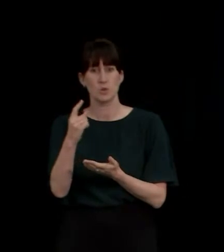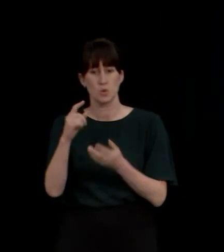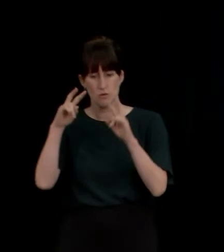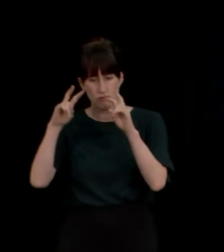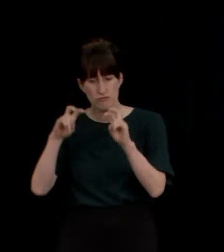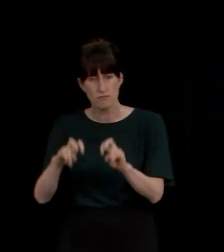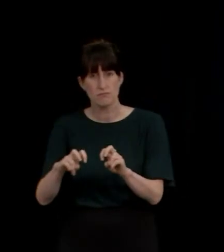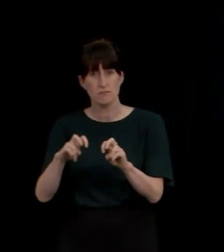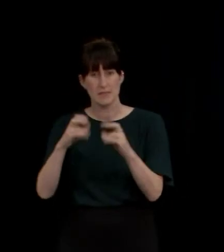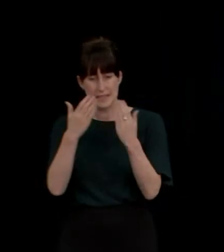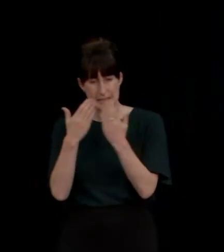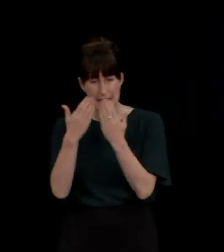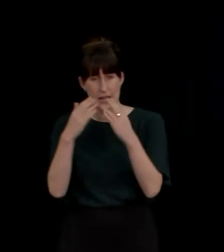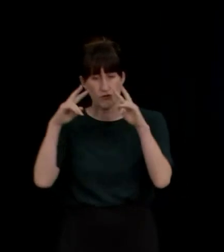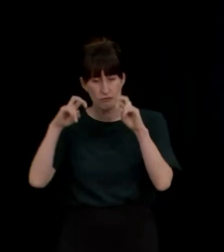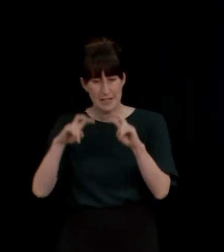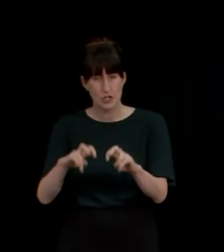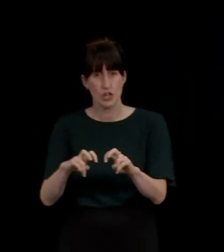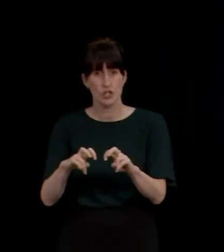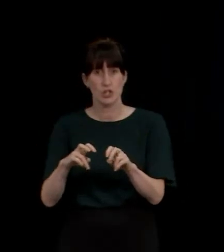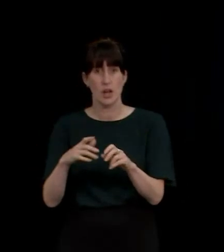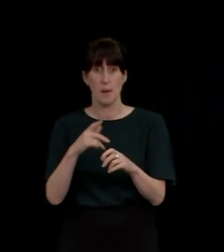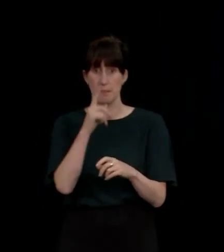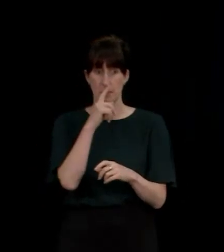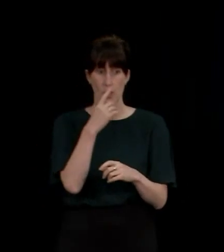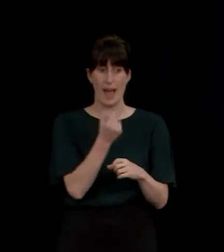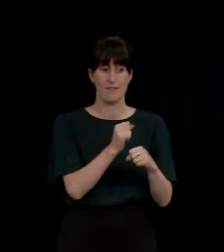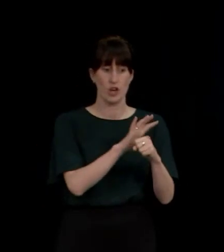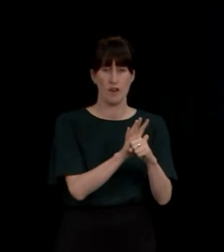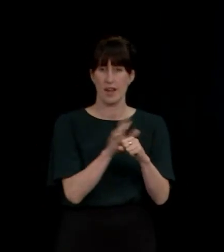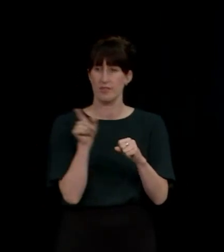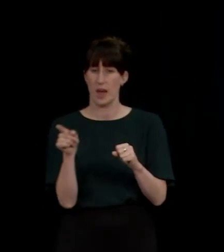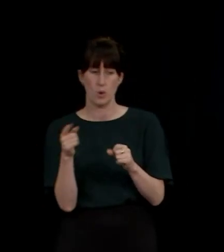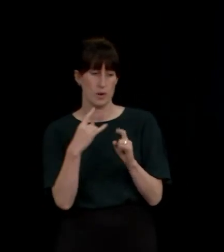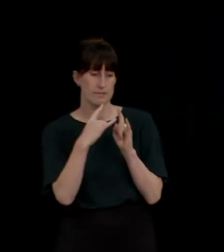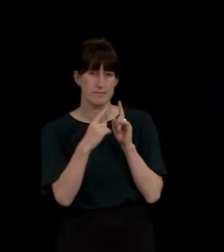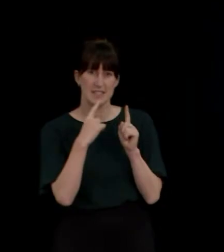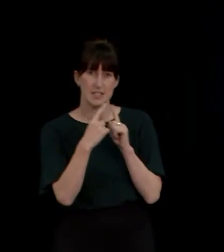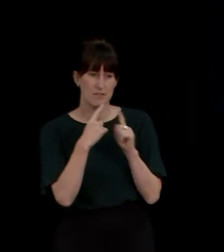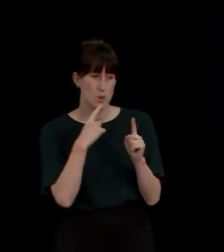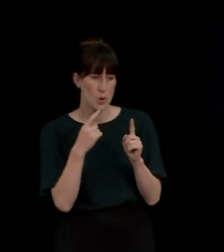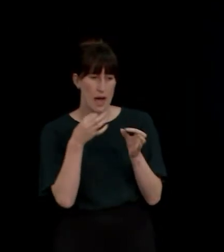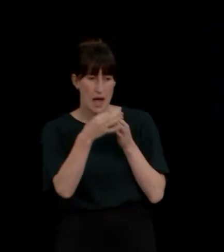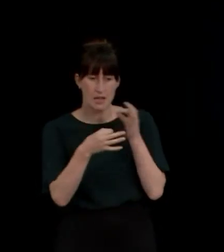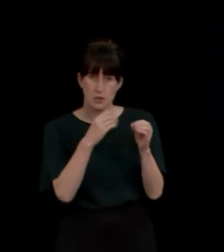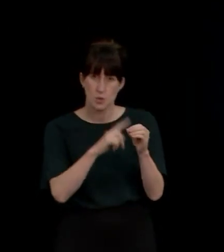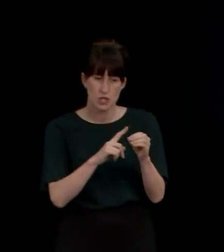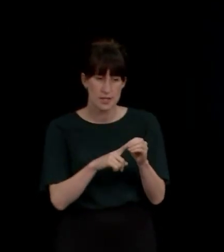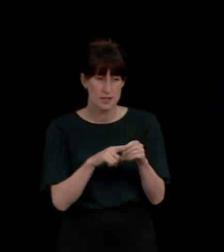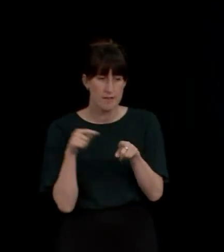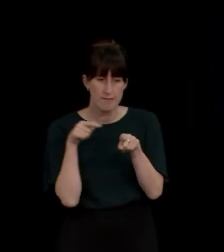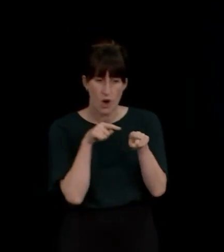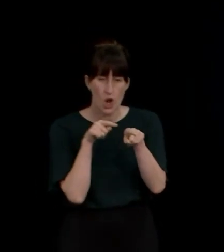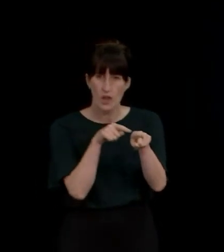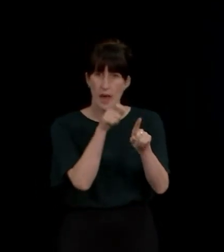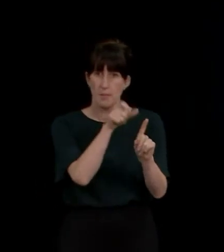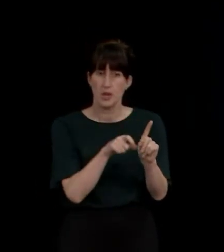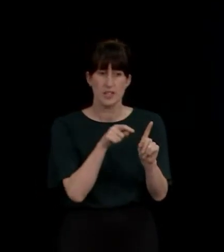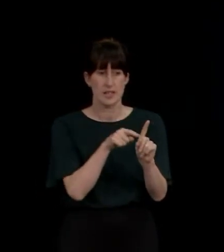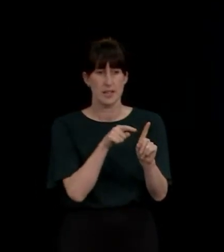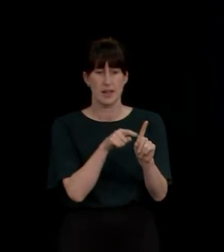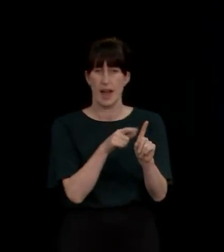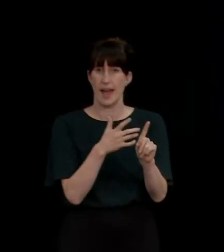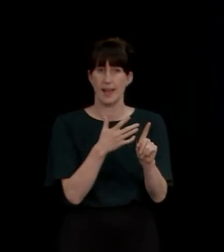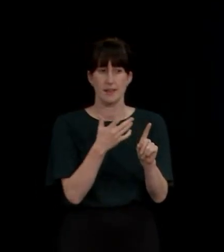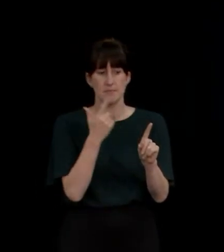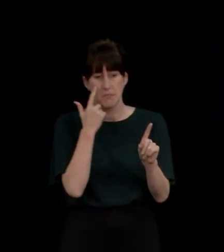underway, people who have had COVID, to follow them to see what the long COVID symptoms are that they have and what happens prospectively in terms of